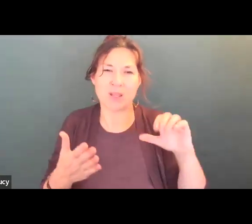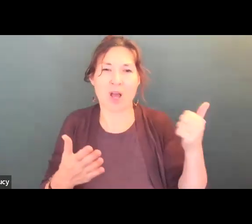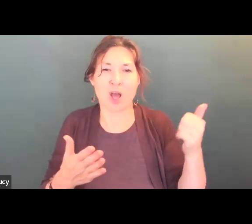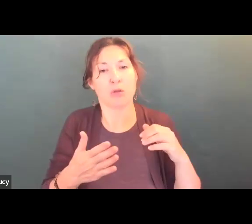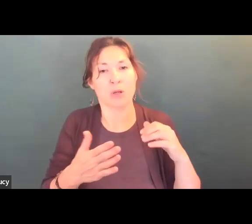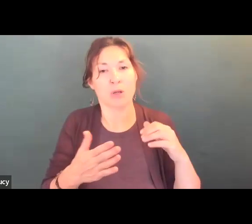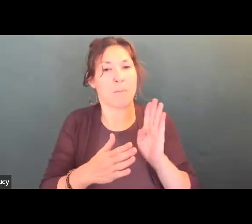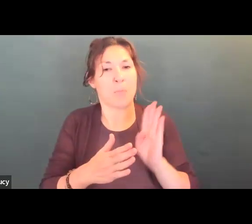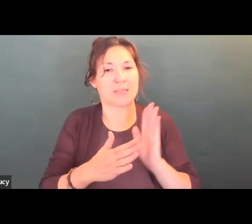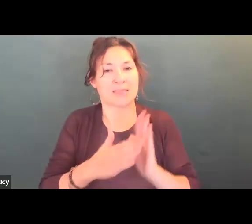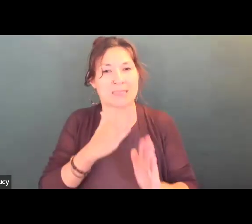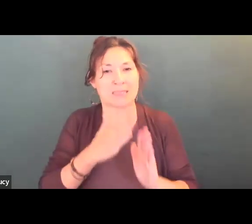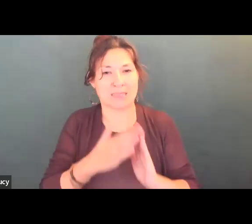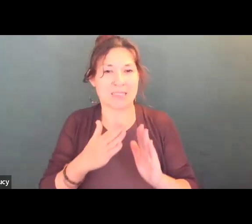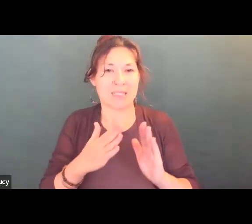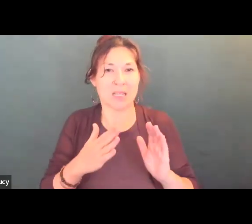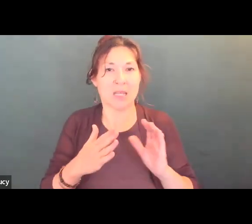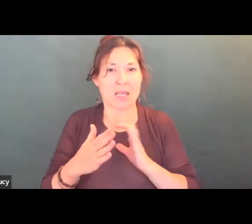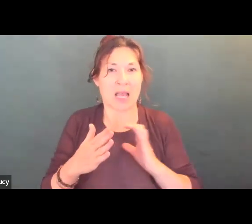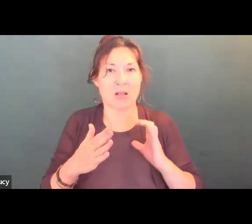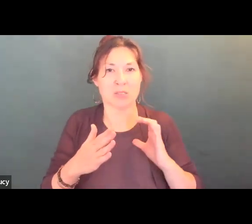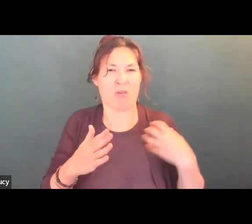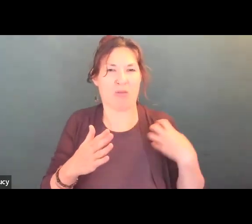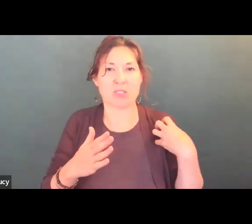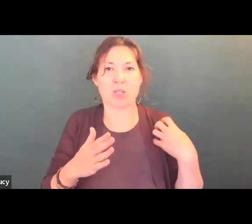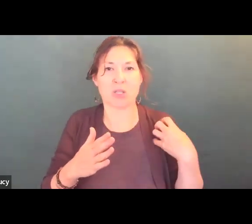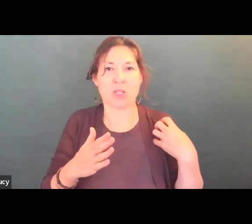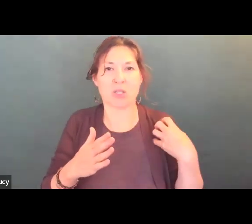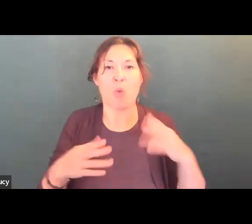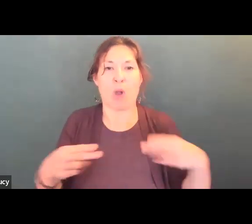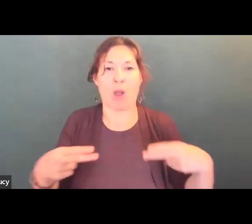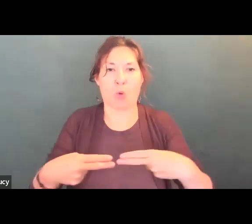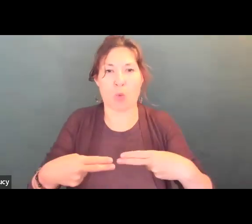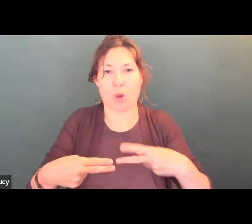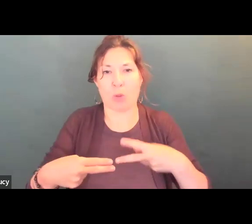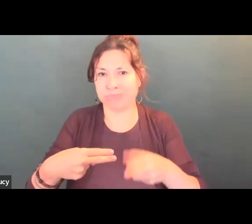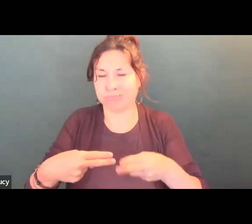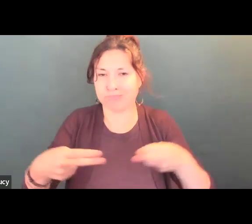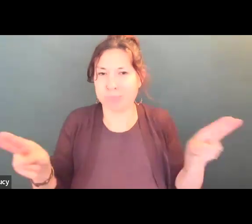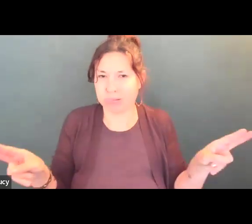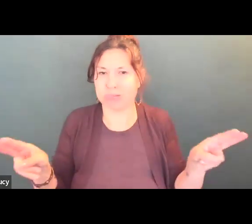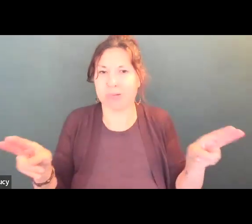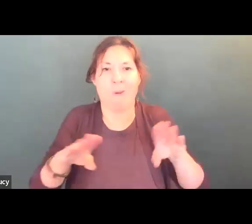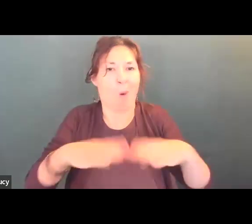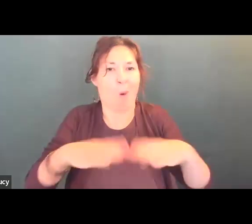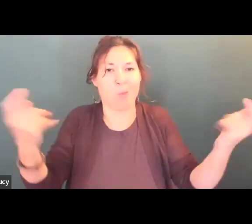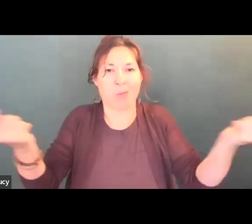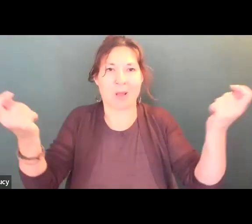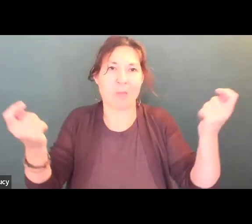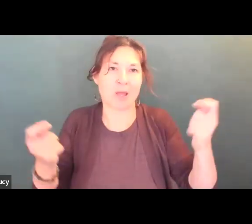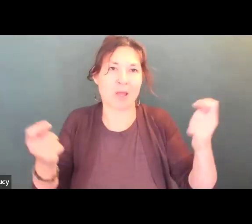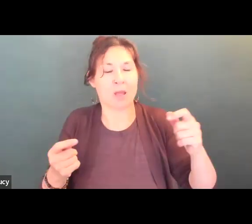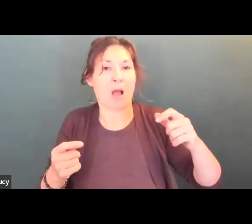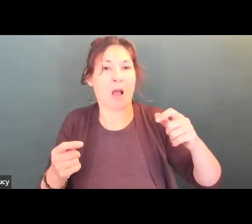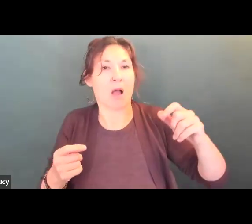Upper School building. I've now been in the building multiple times, and it really is a sight to see. It's just a